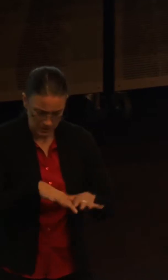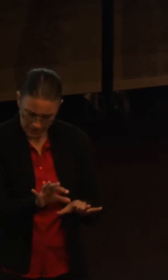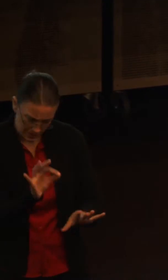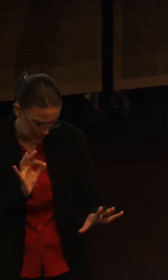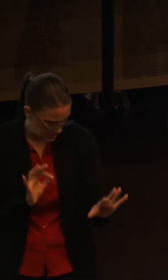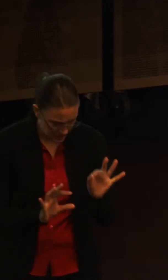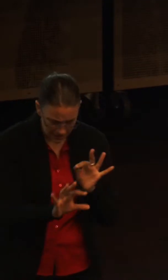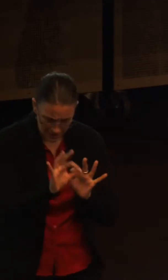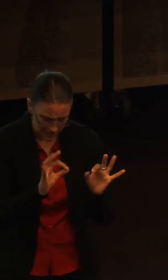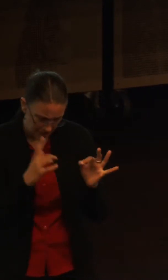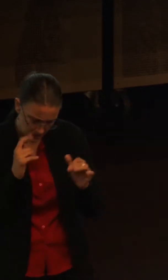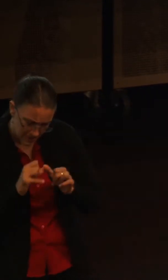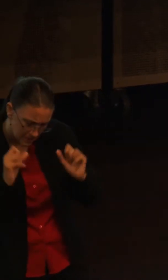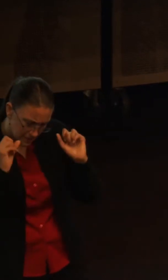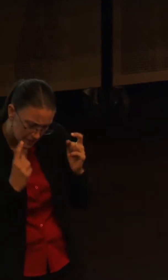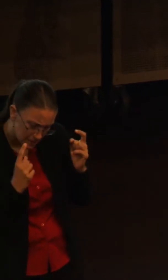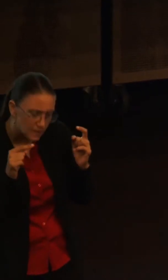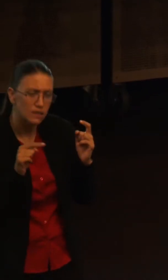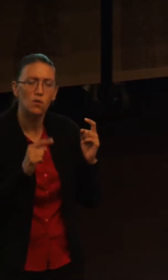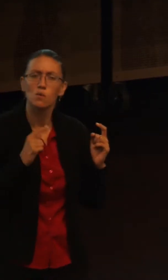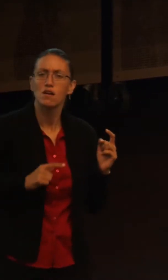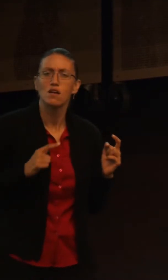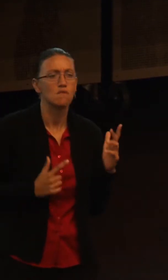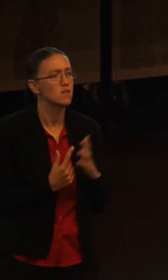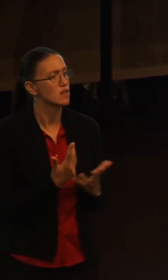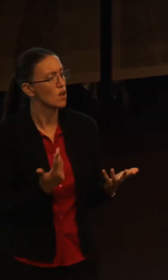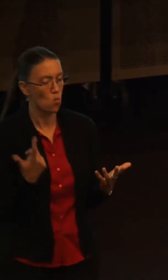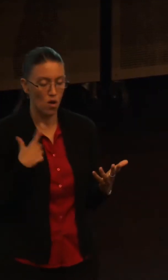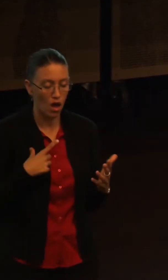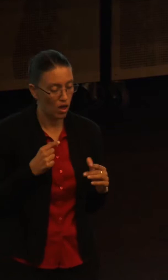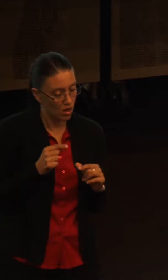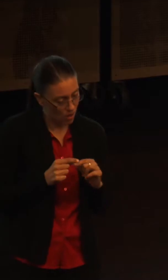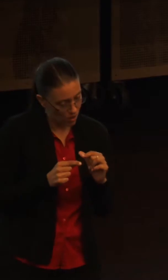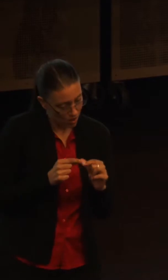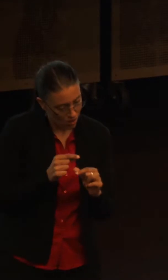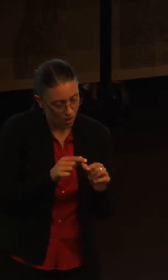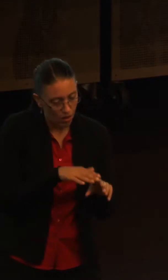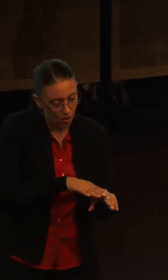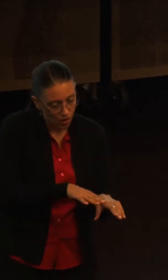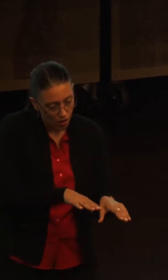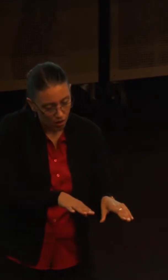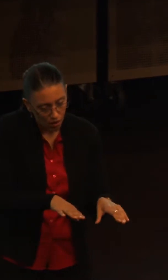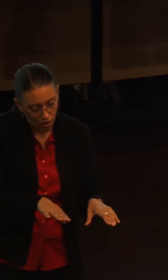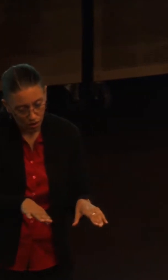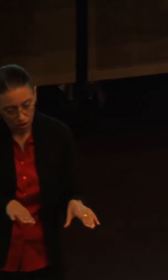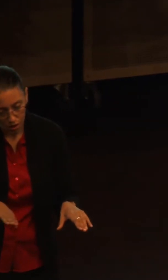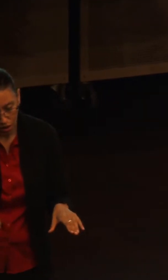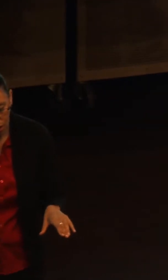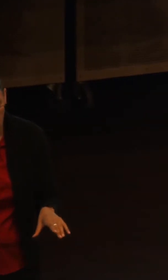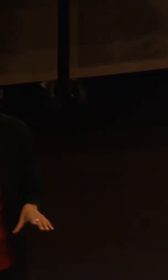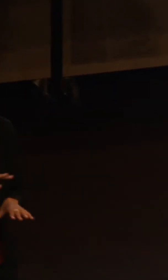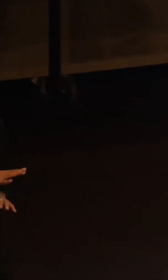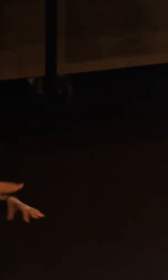apart and better understand why we get these gradual types of learning curves. We don't get learning curves